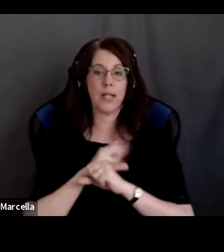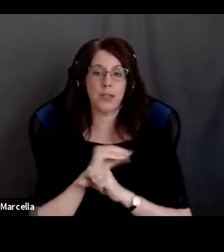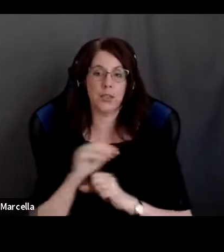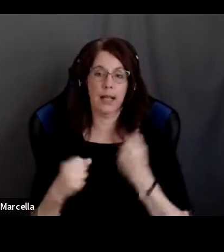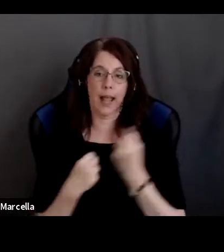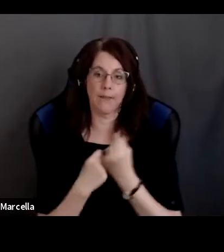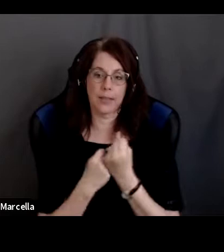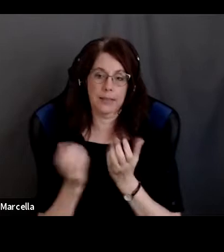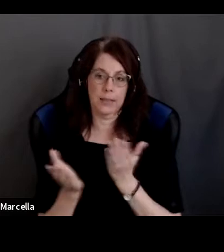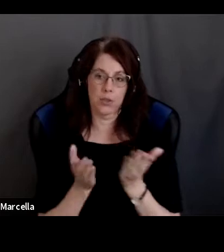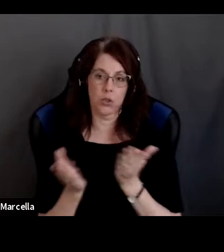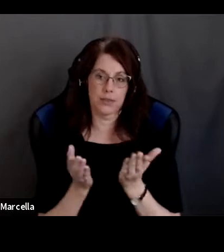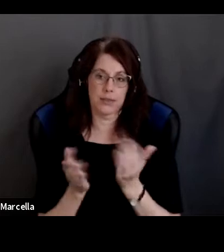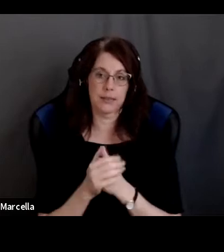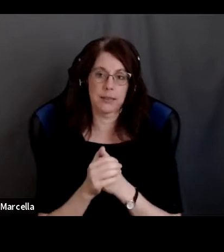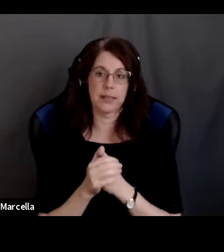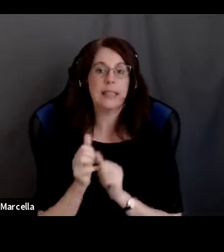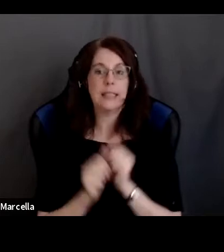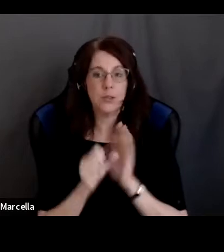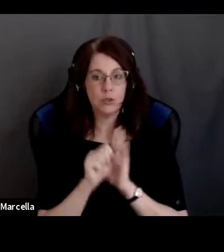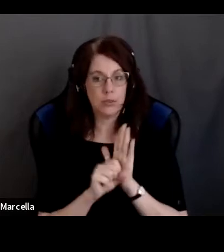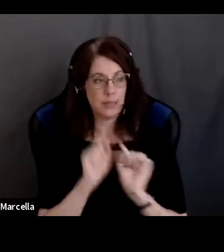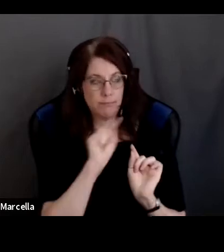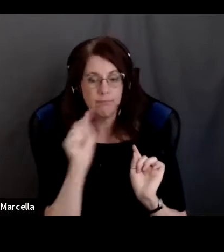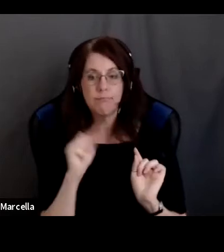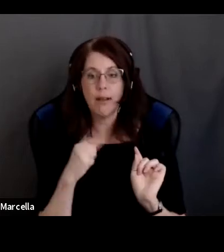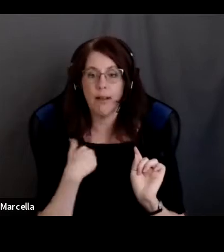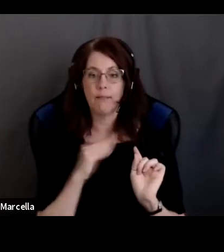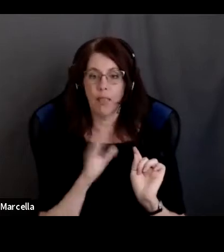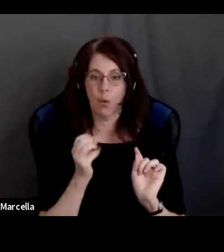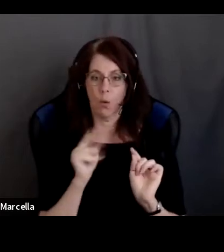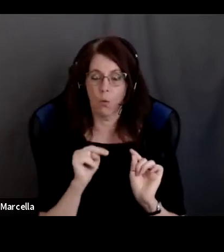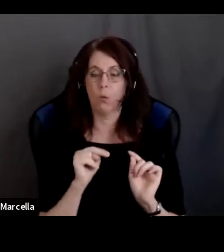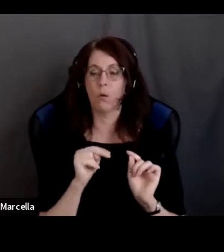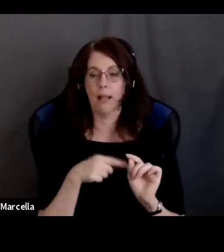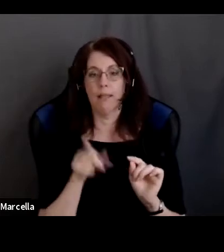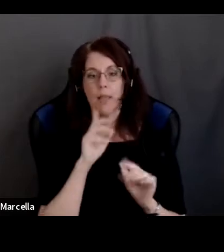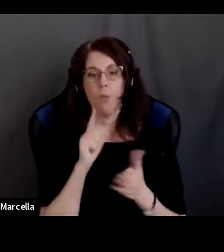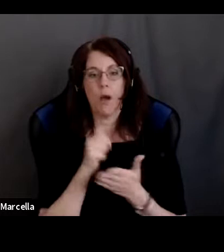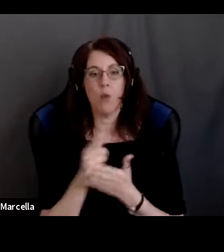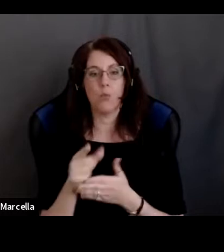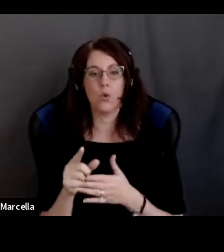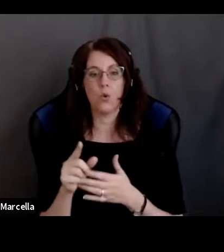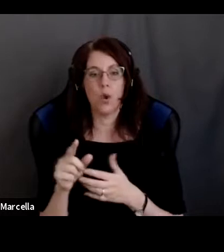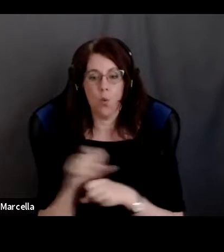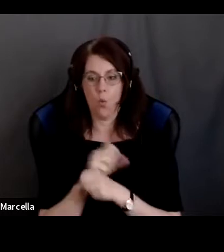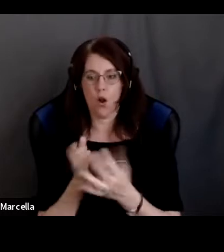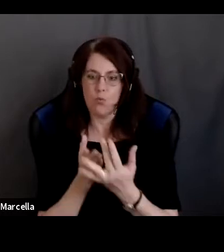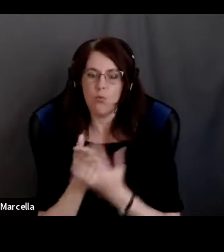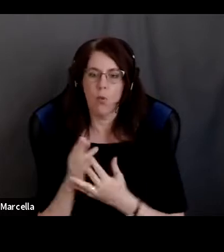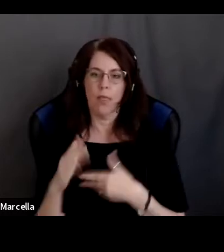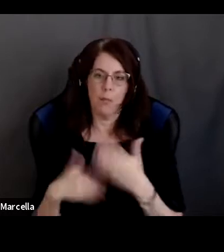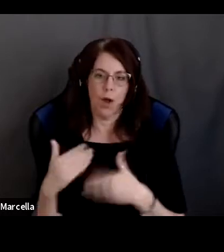service. Each state has one, and they may be able to help you with working through that